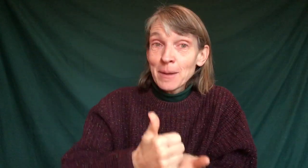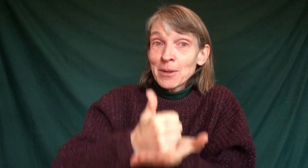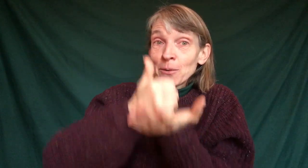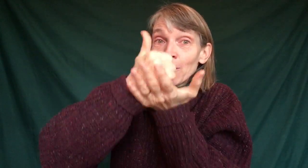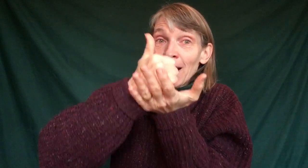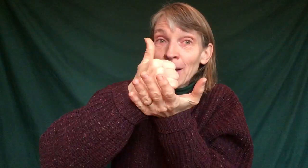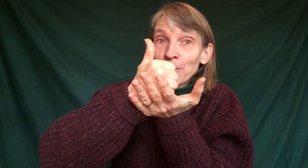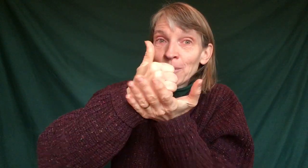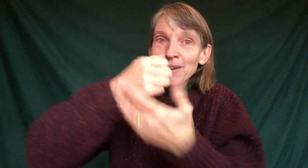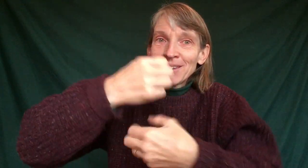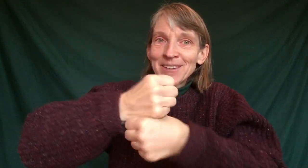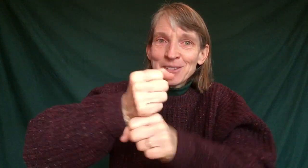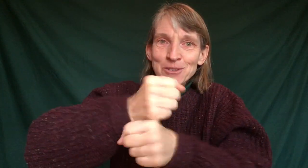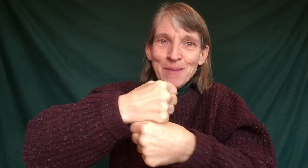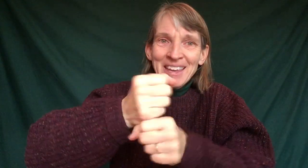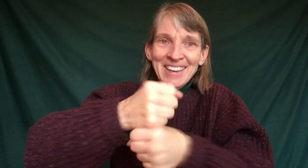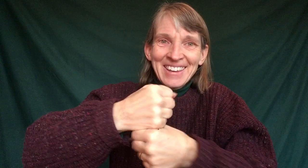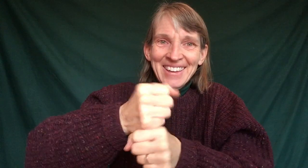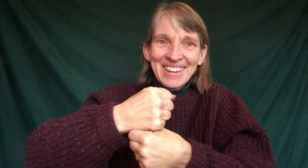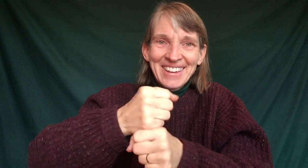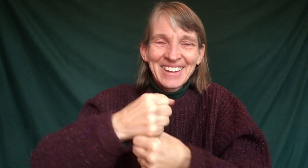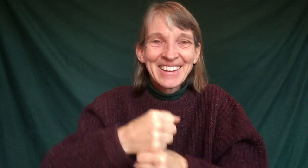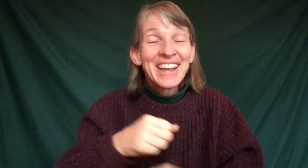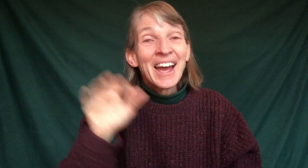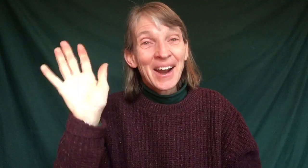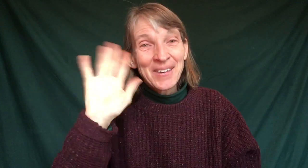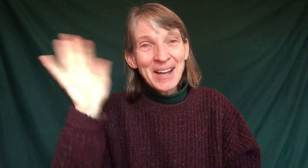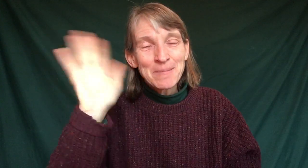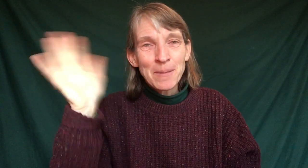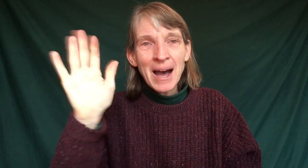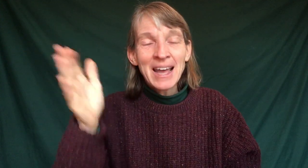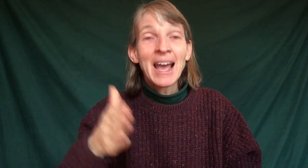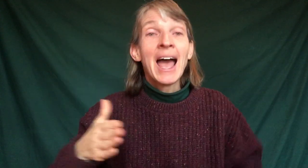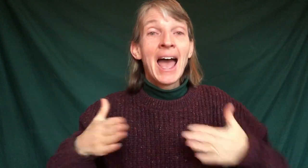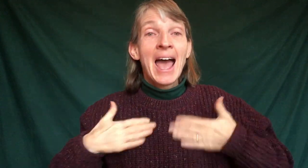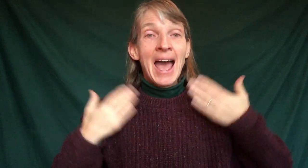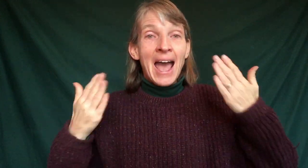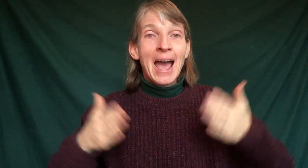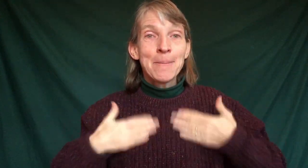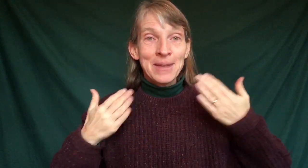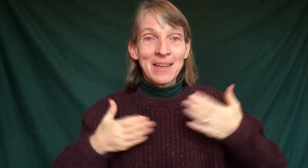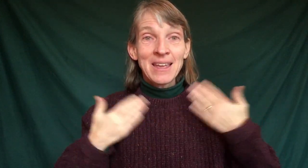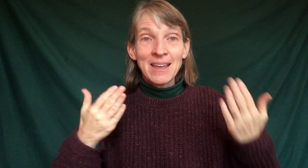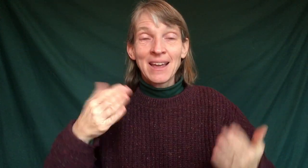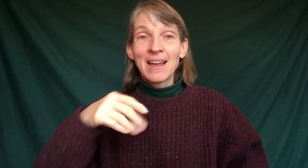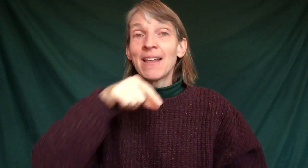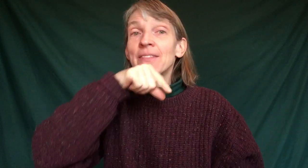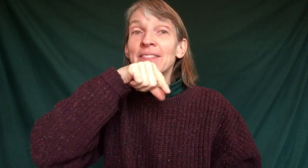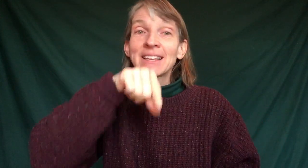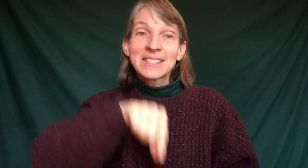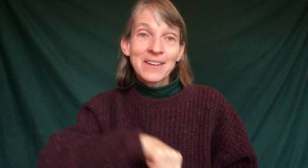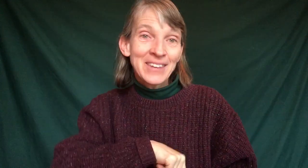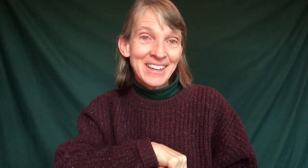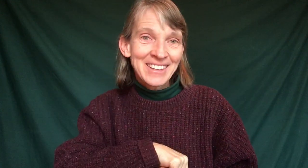you will help to make. All right, bye-bye. Happy Thanksgiving.